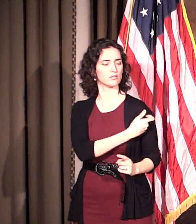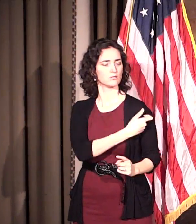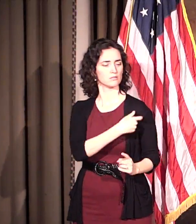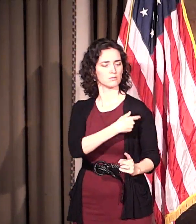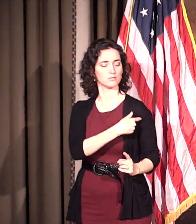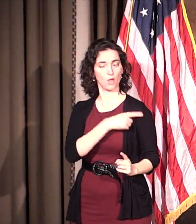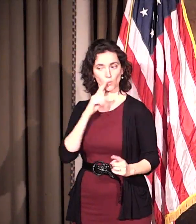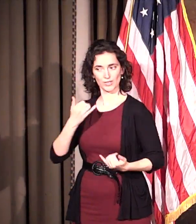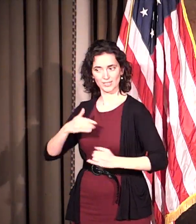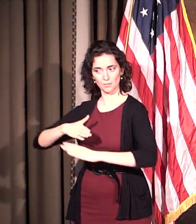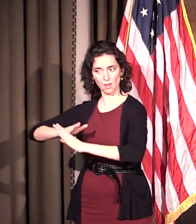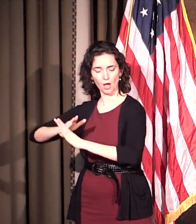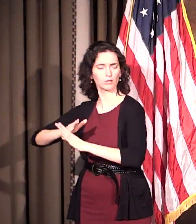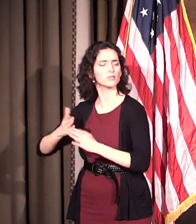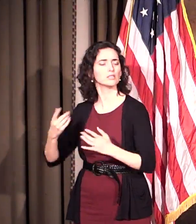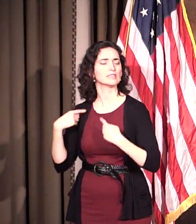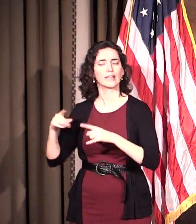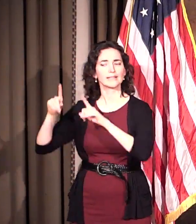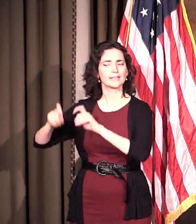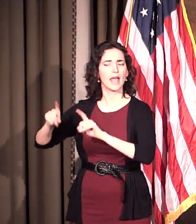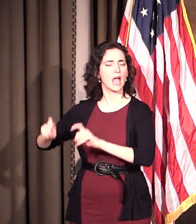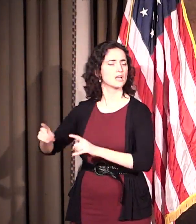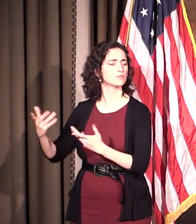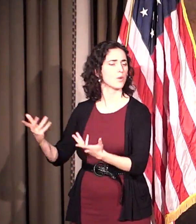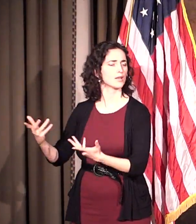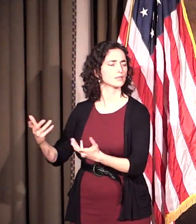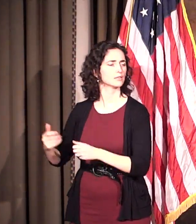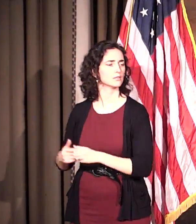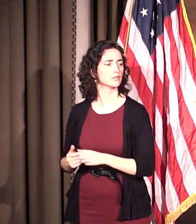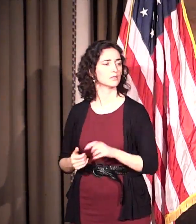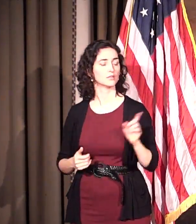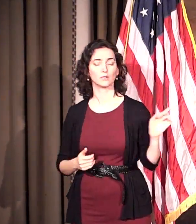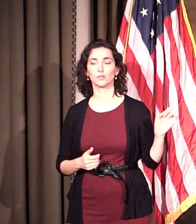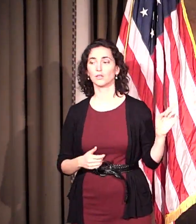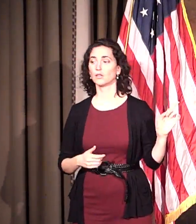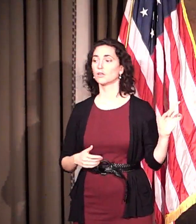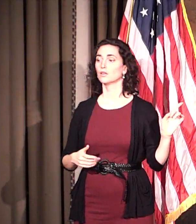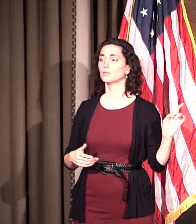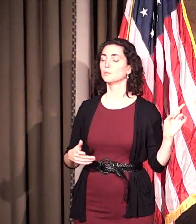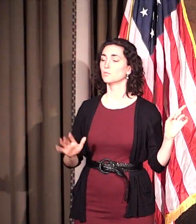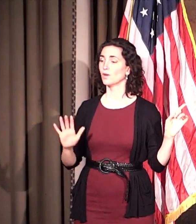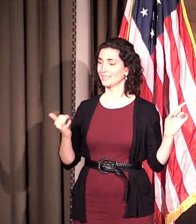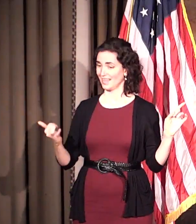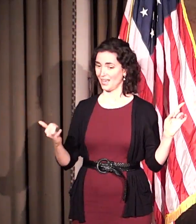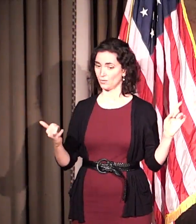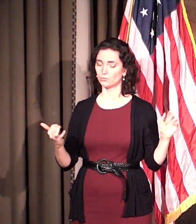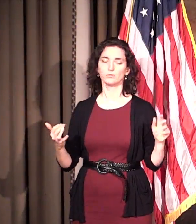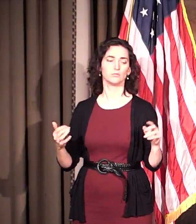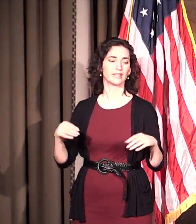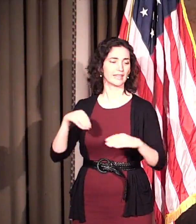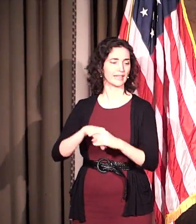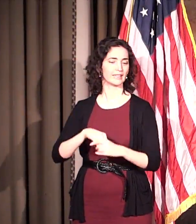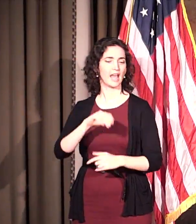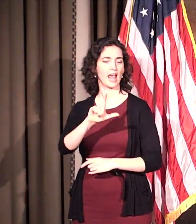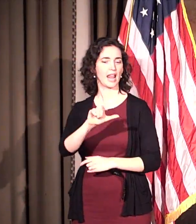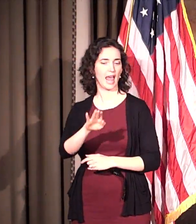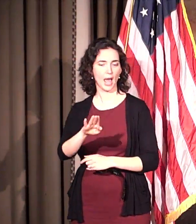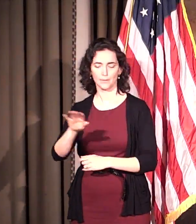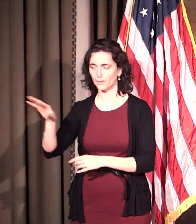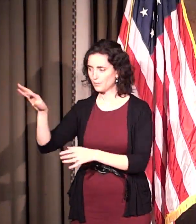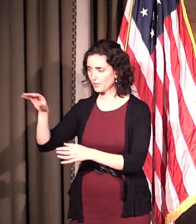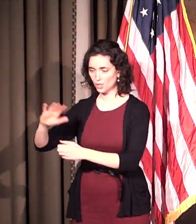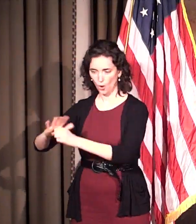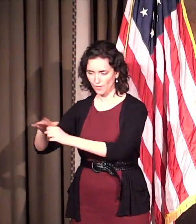confident that it'll still be effective? At the moment, it's mostly been in vitro, which means laboratory tests, really, and it's primarily